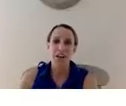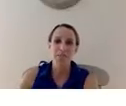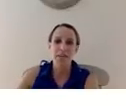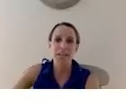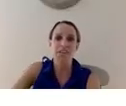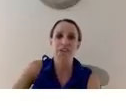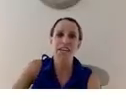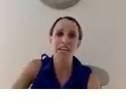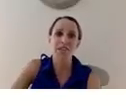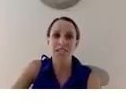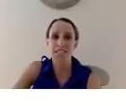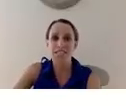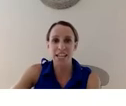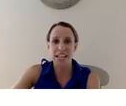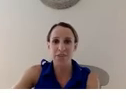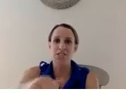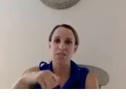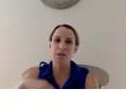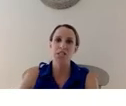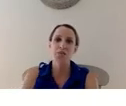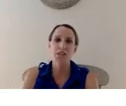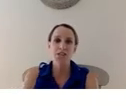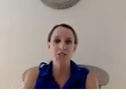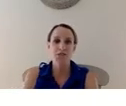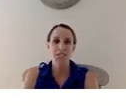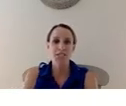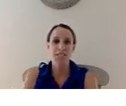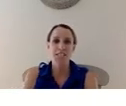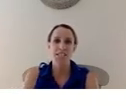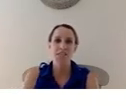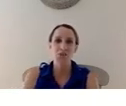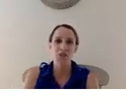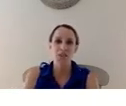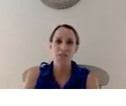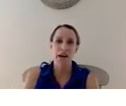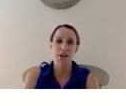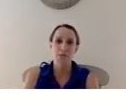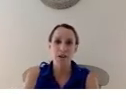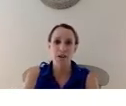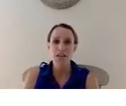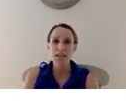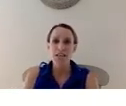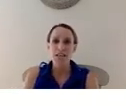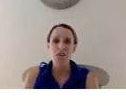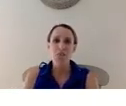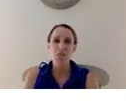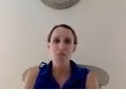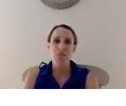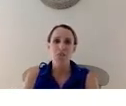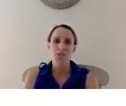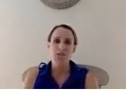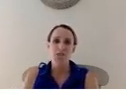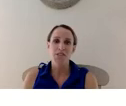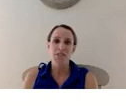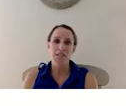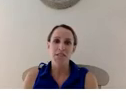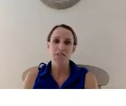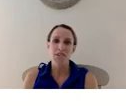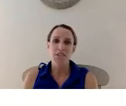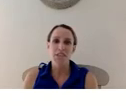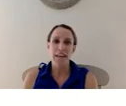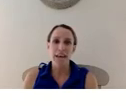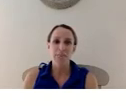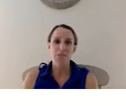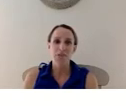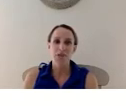your involvement in learning and using sign language especially with our students is nothing short of admirable thank you both for immersing yourself in this